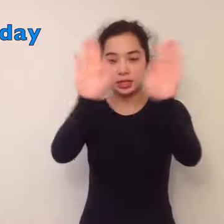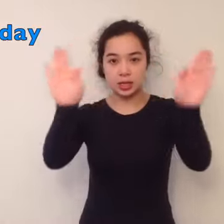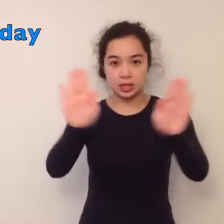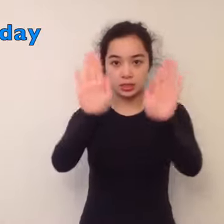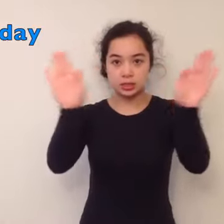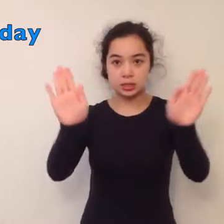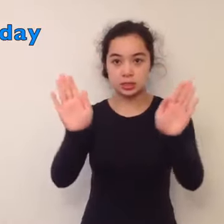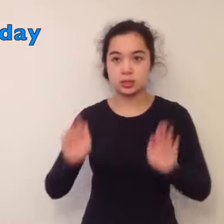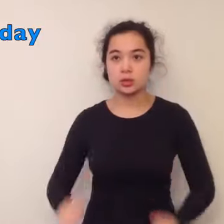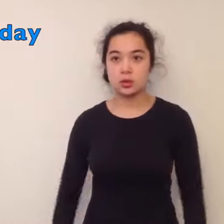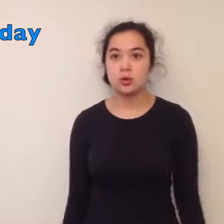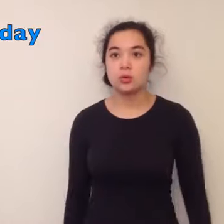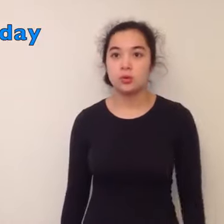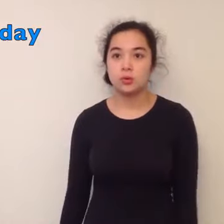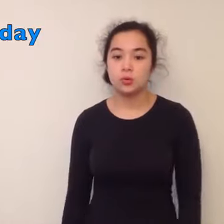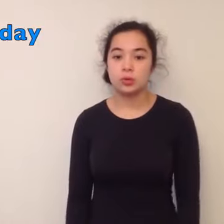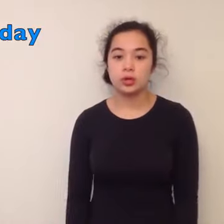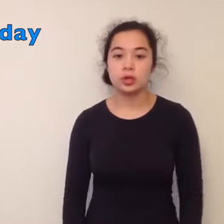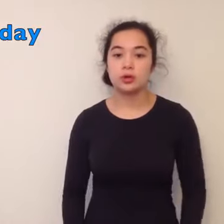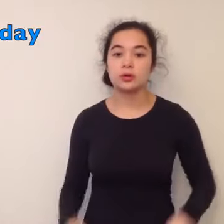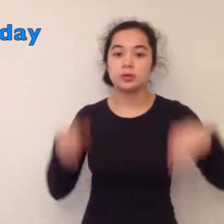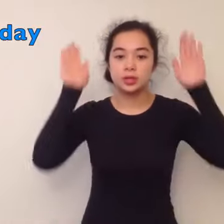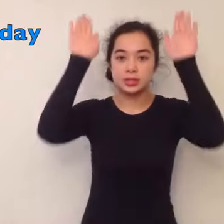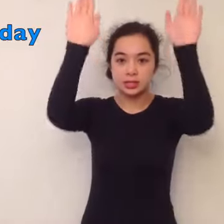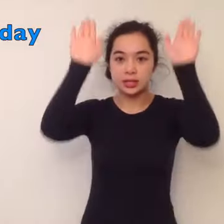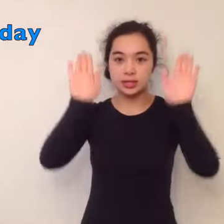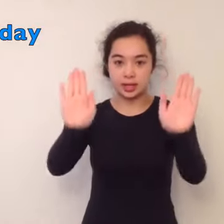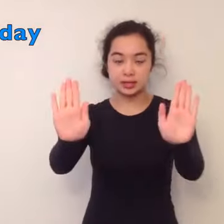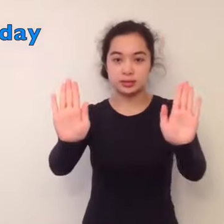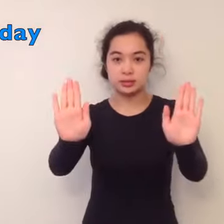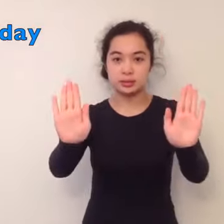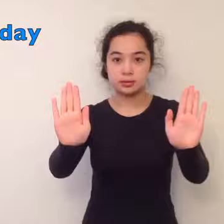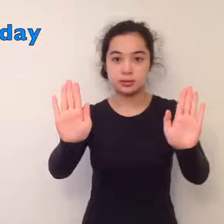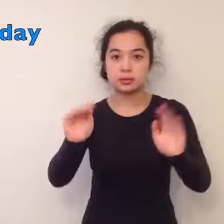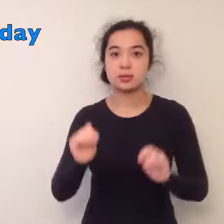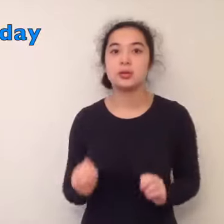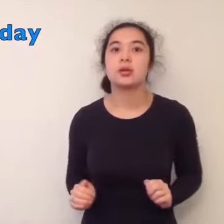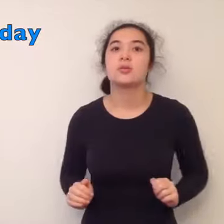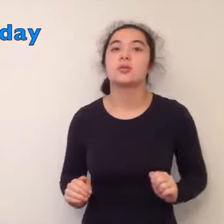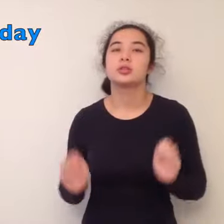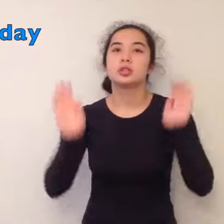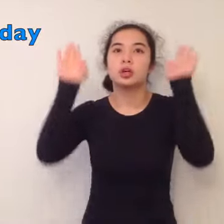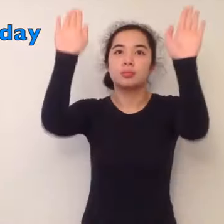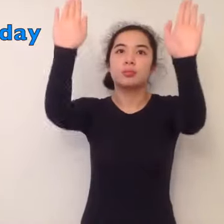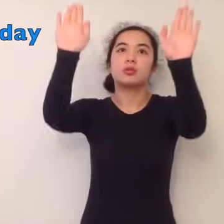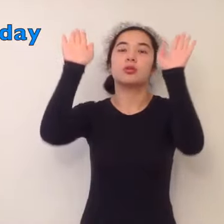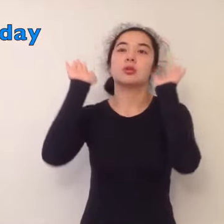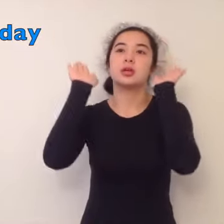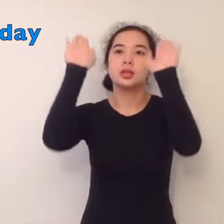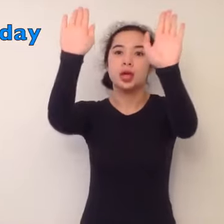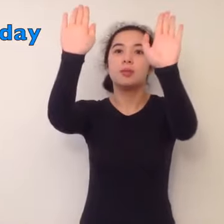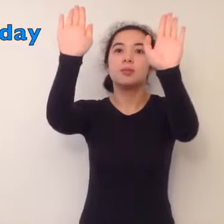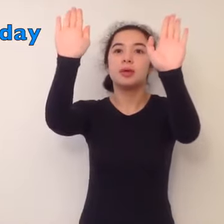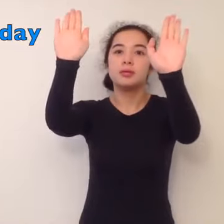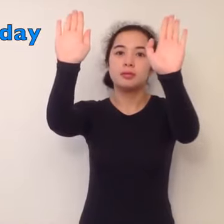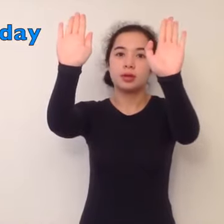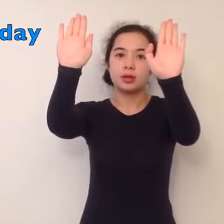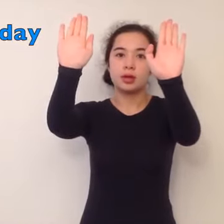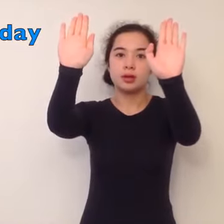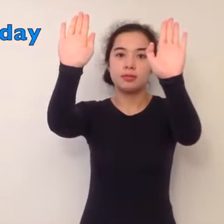Sunday. Or you can go Sunday, where you just put your hands up a bit higher